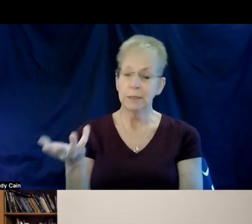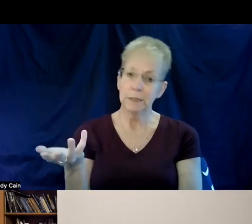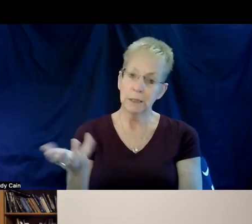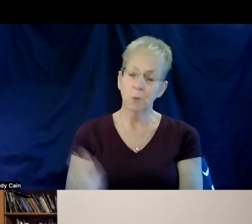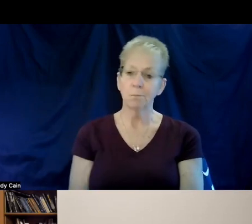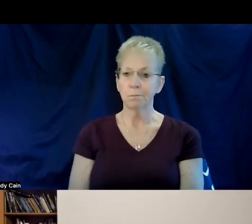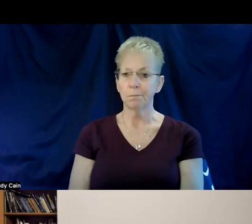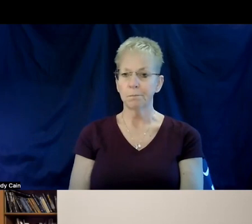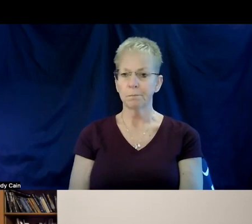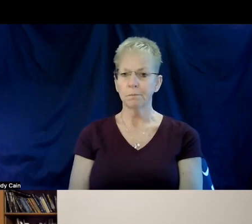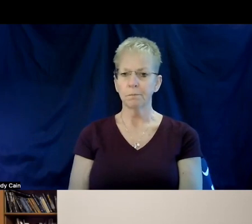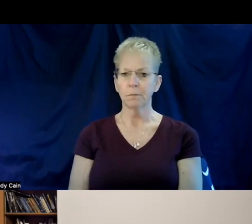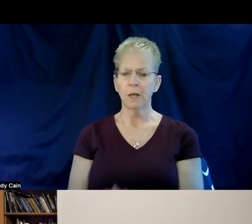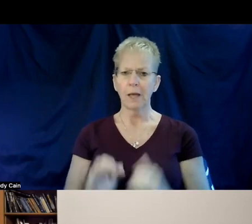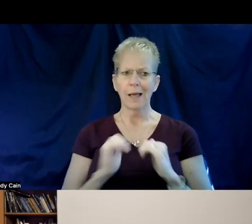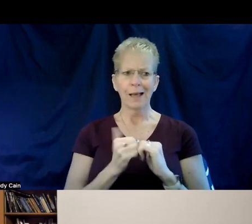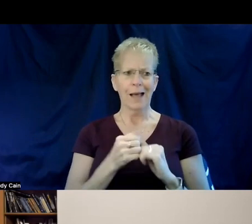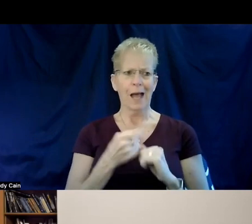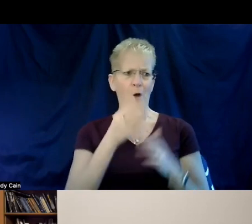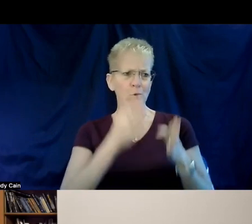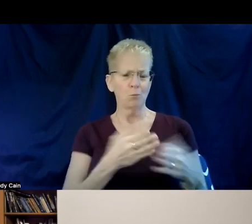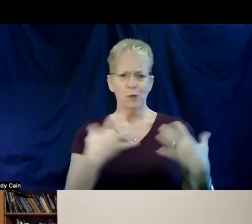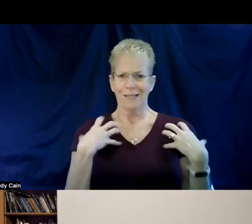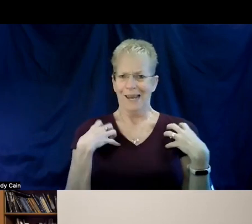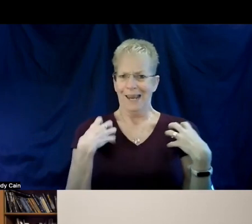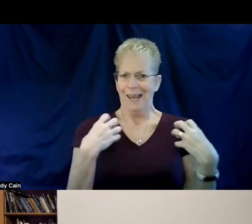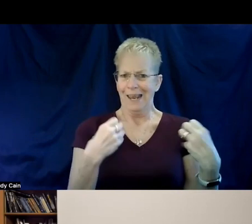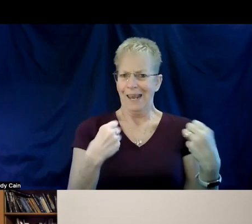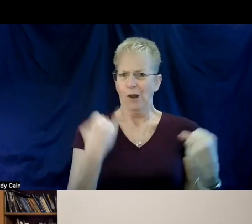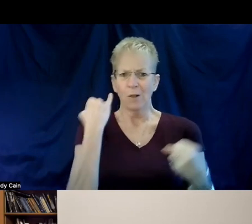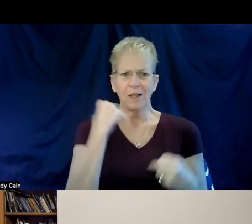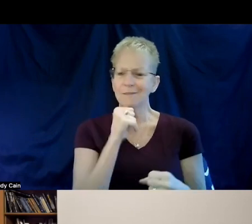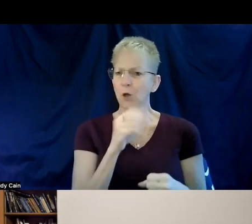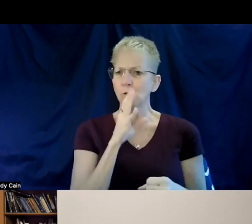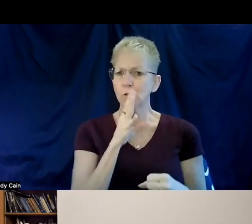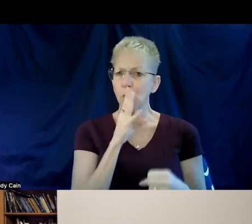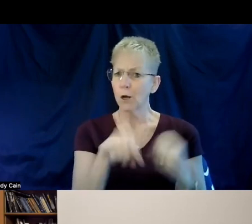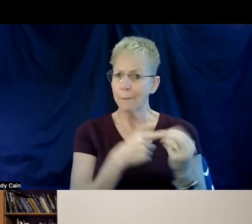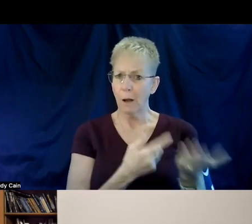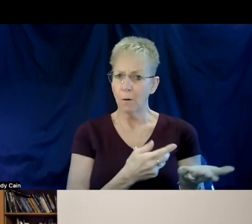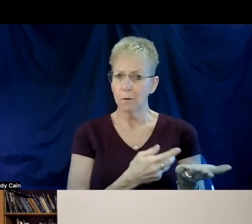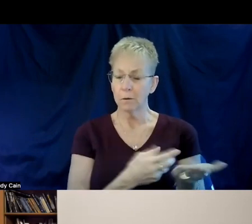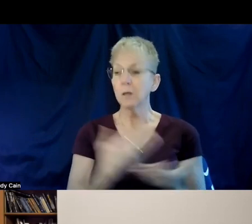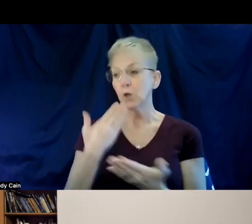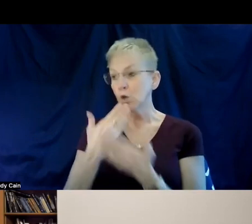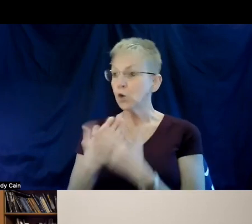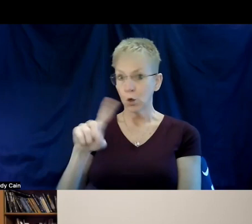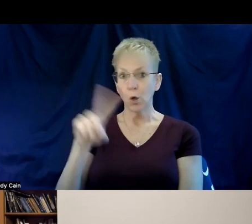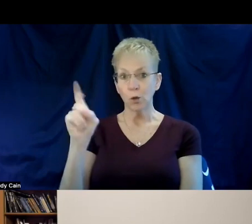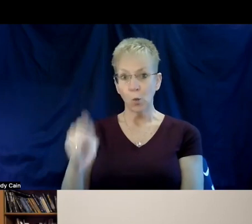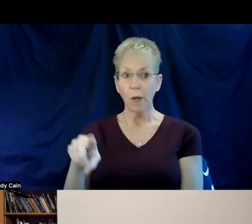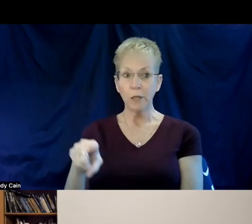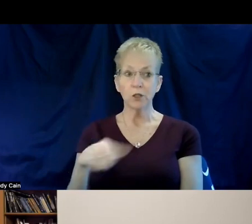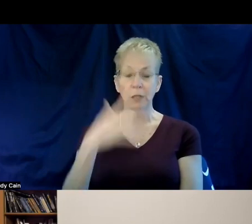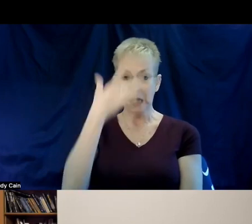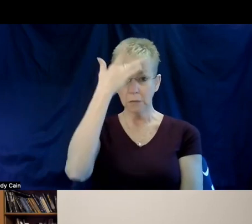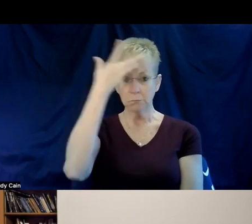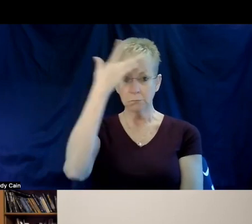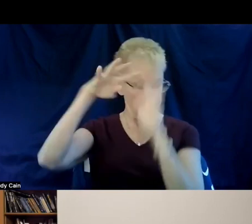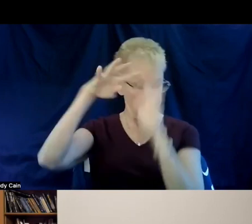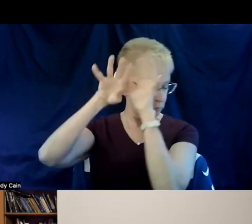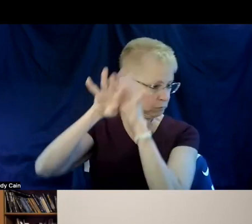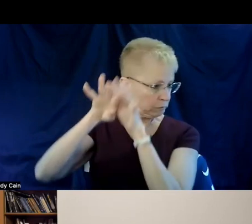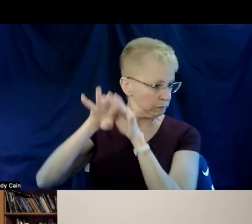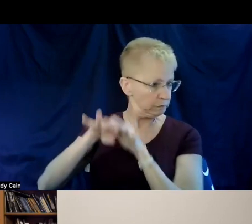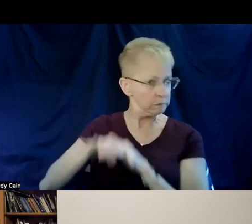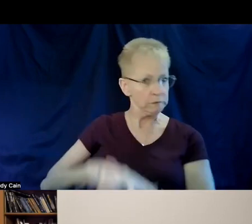How does one heal then? They don't talk about these things. Well, that's a good question. They try to forget them. I don't know. But I've